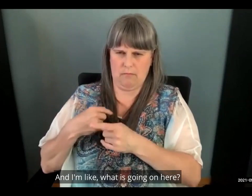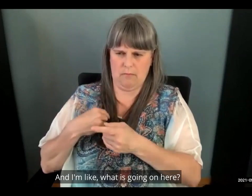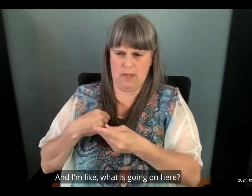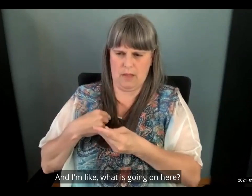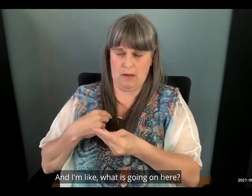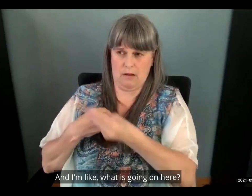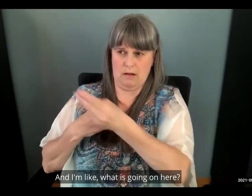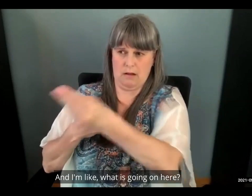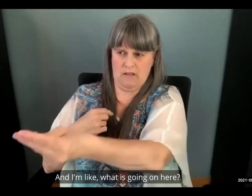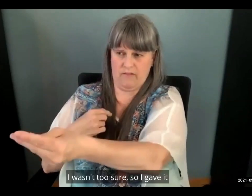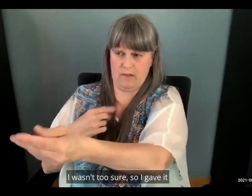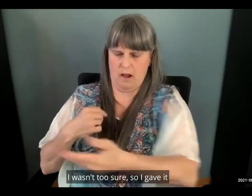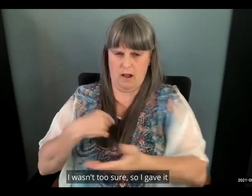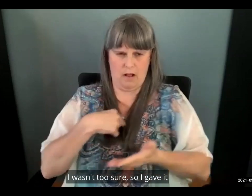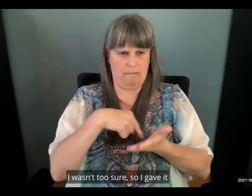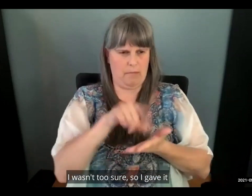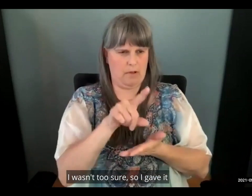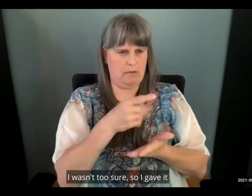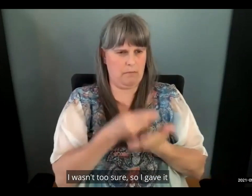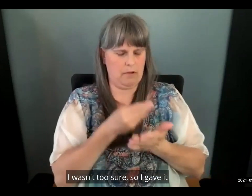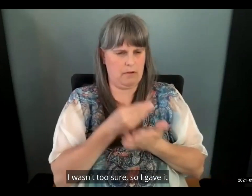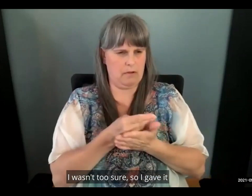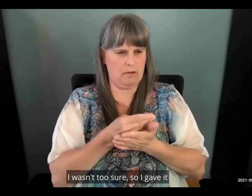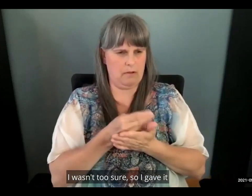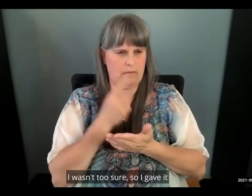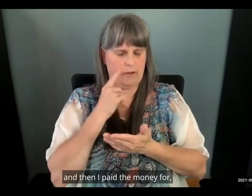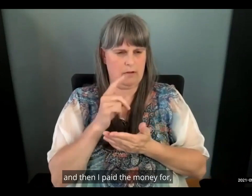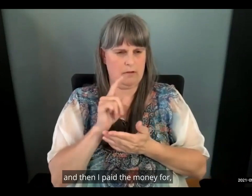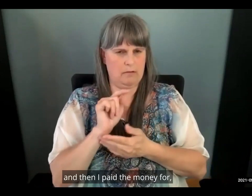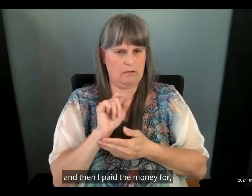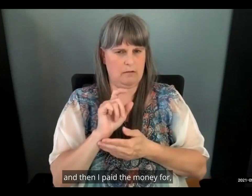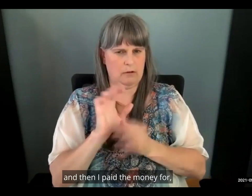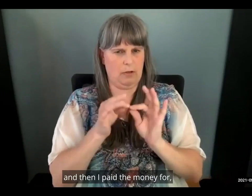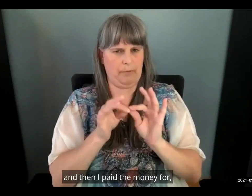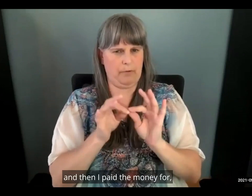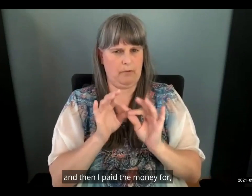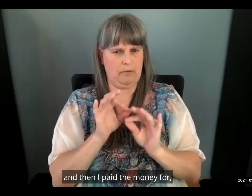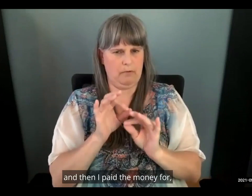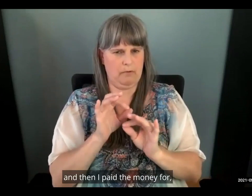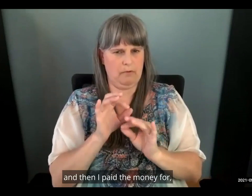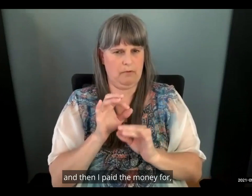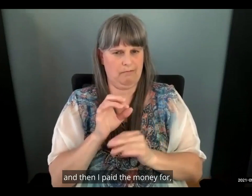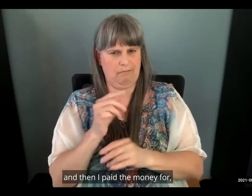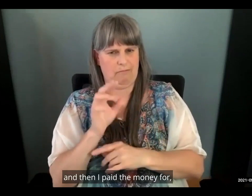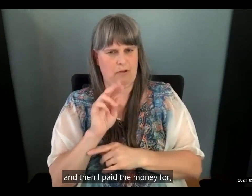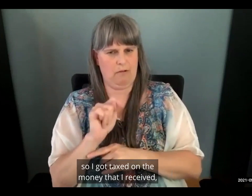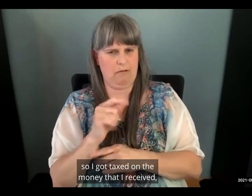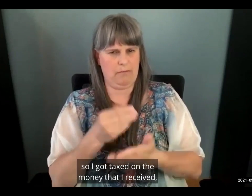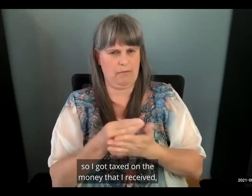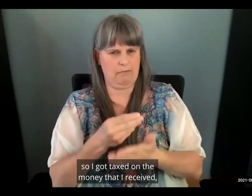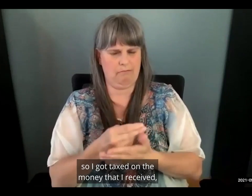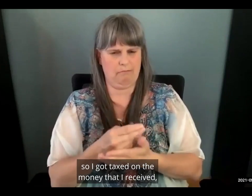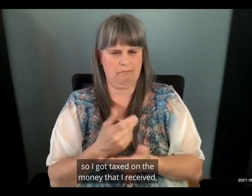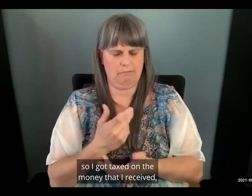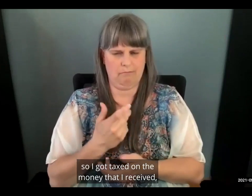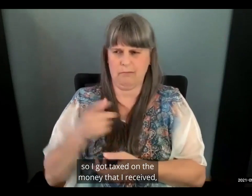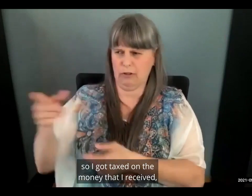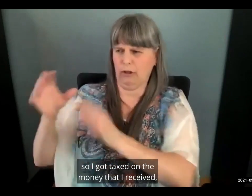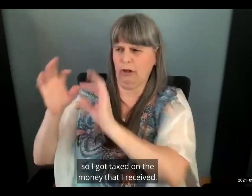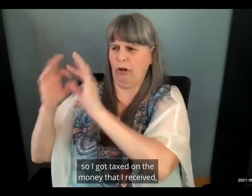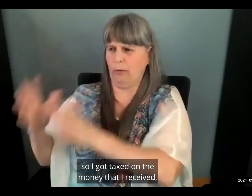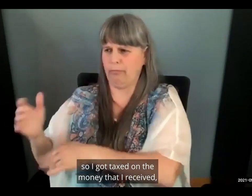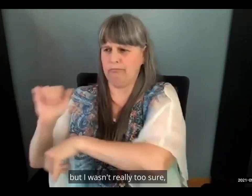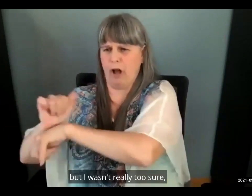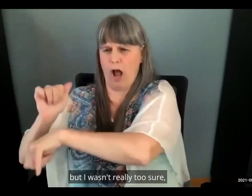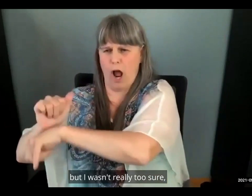like, what is going on here? I wasn't too sure. So I gave it and then I paid the money for, so I got taxed on the money